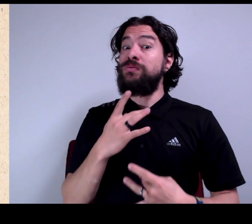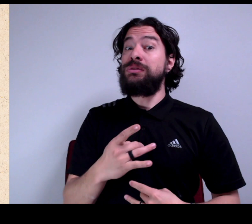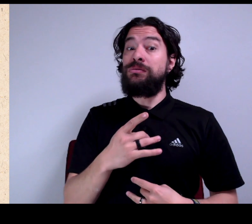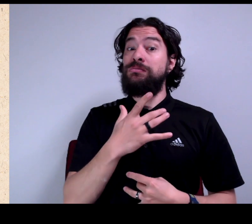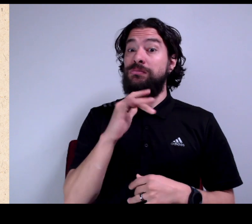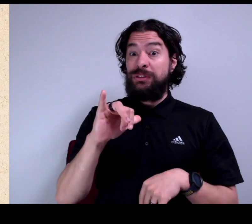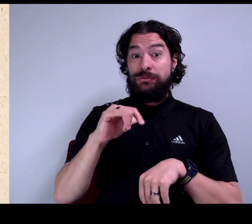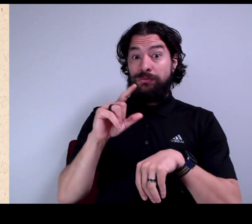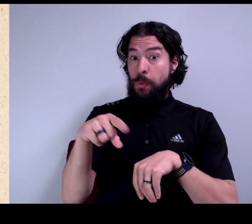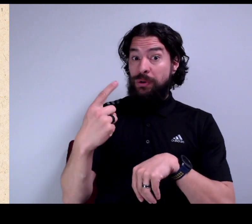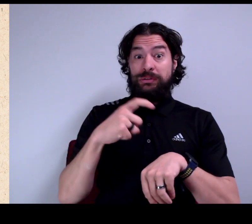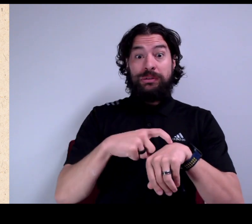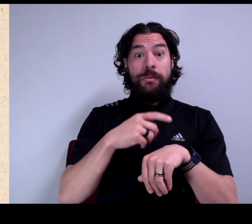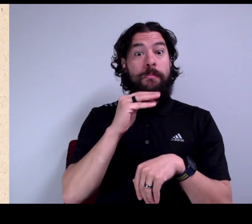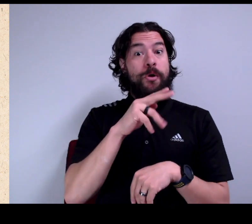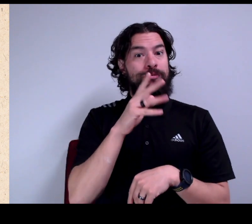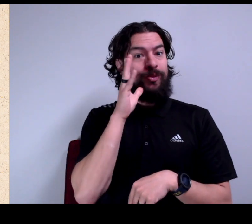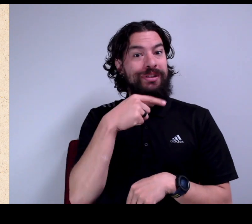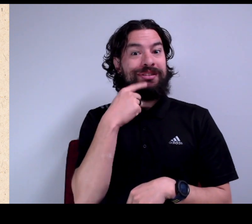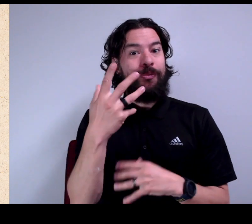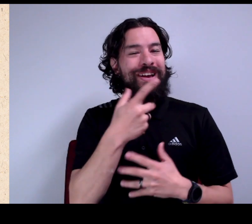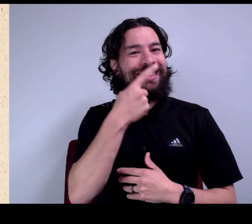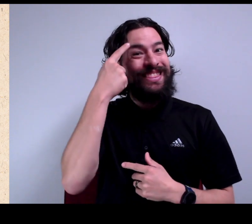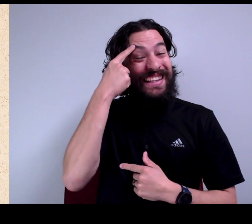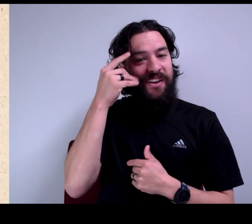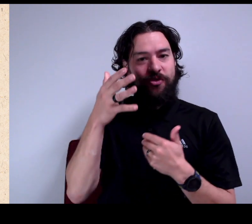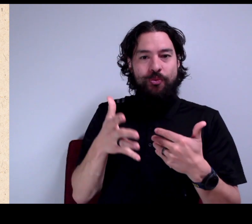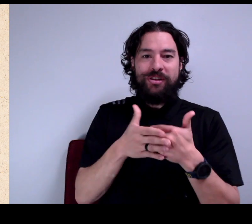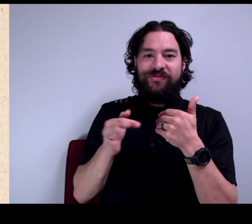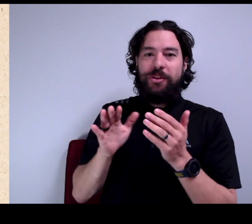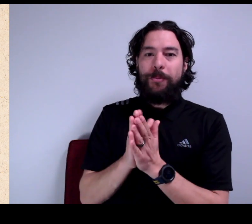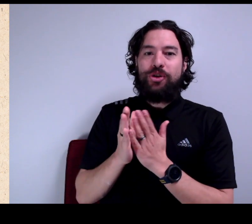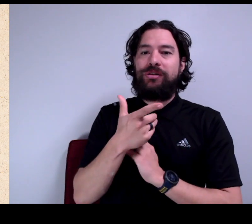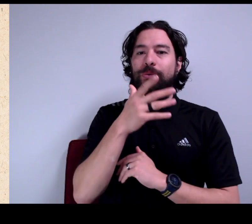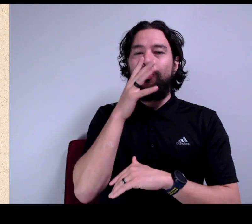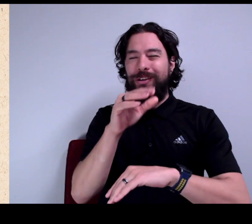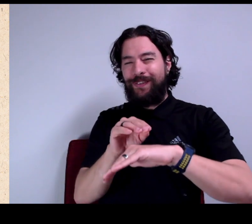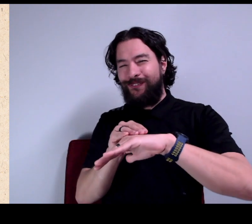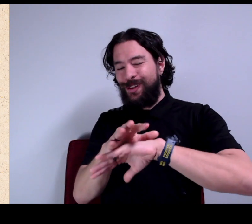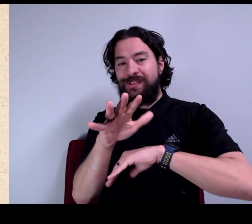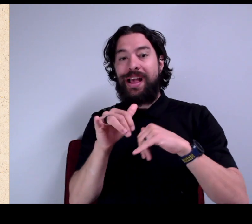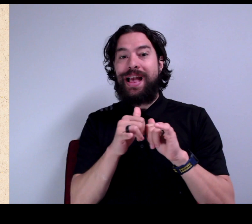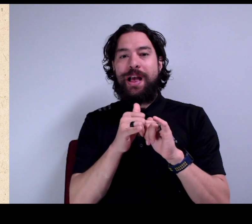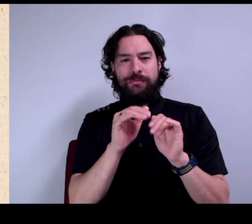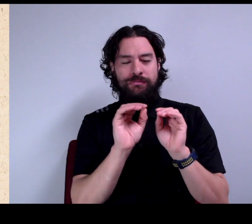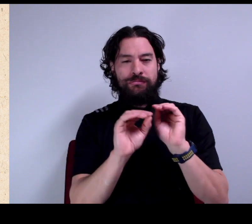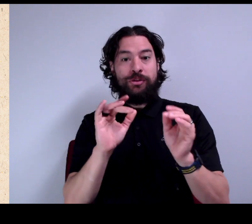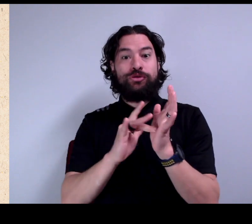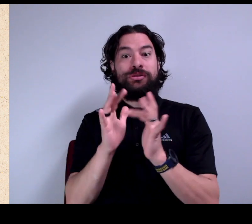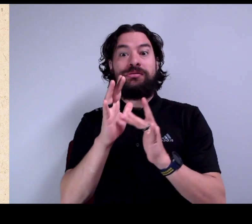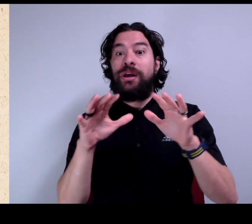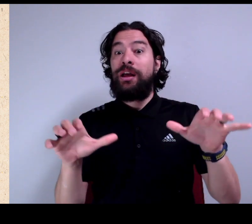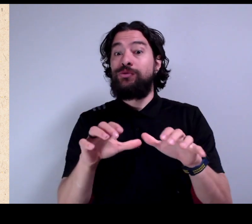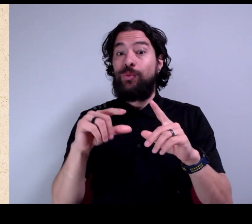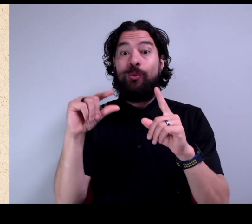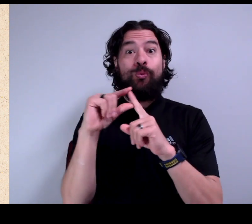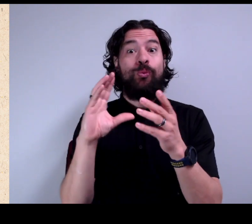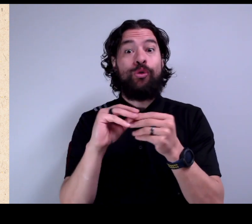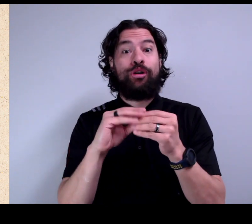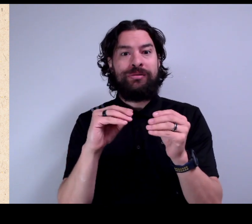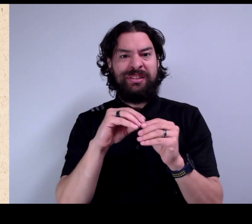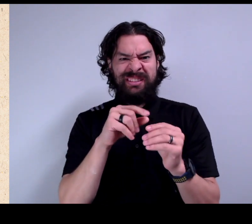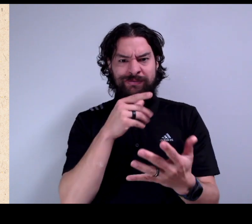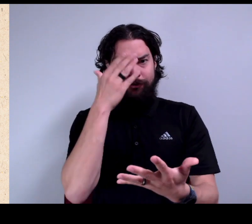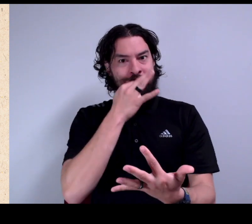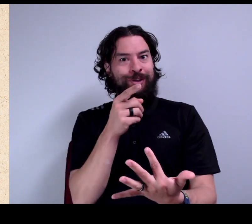is that this is the only time Mark is going to tell you what he thinks. For the rest of the book, he's going to influence you by simply putting Jesus' actions